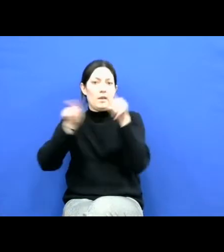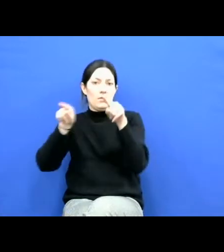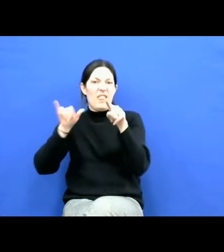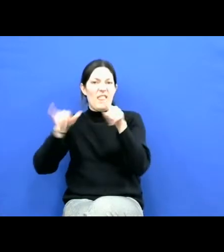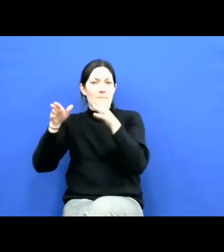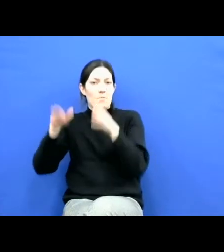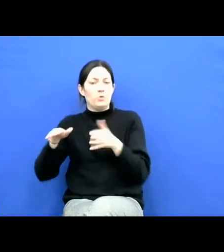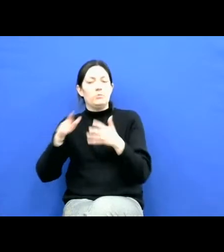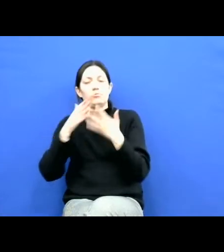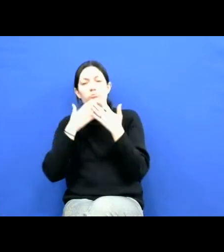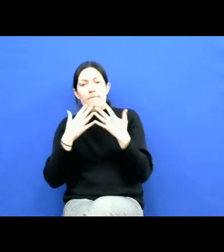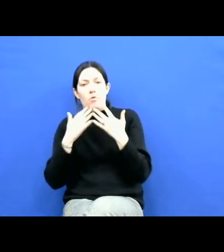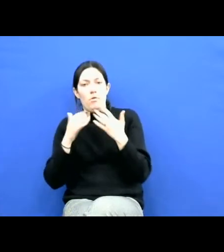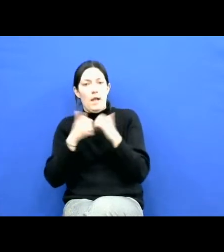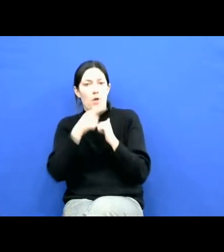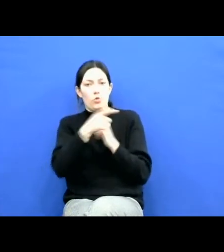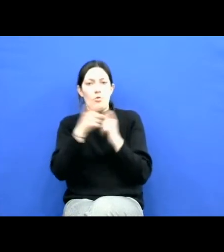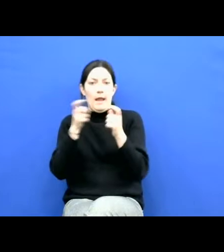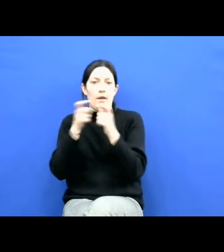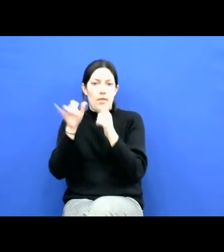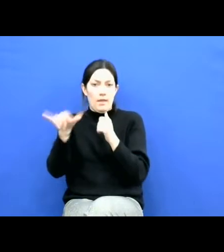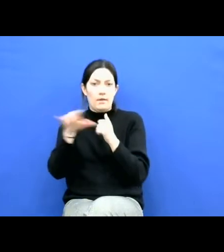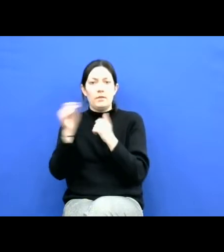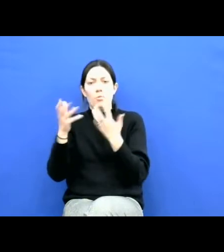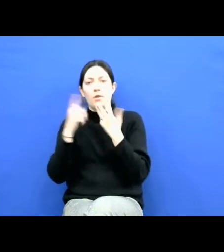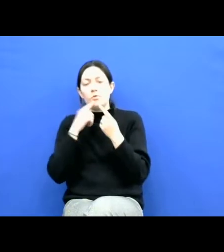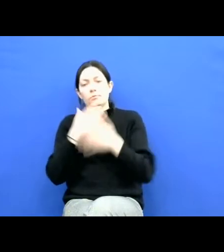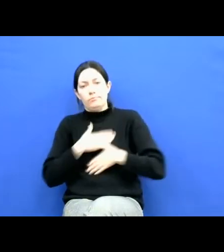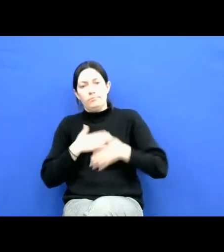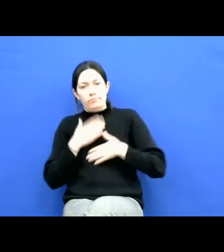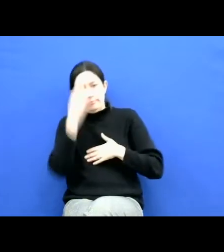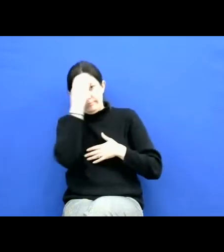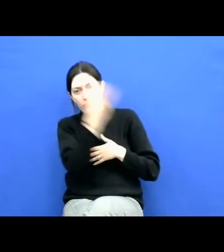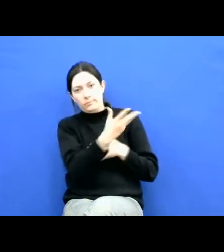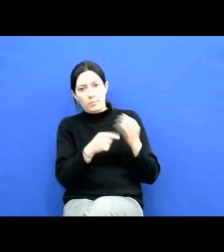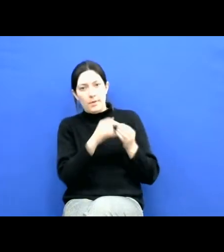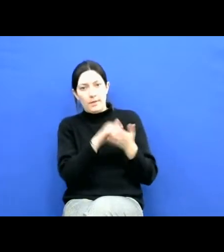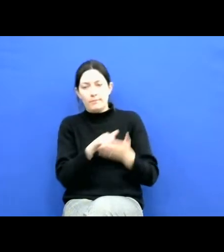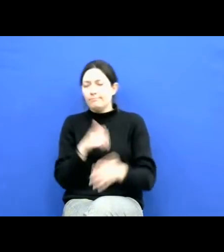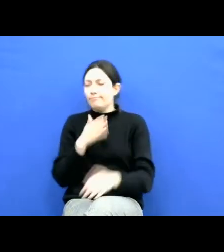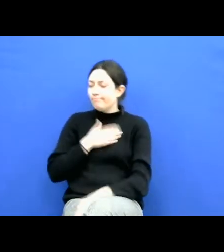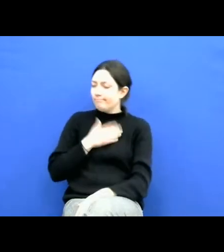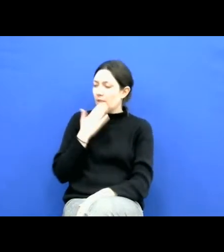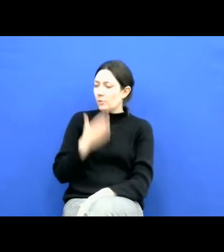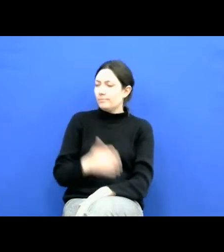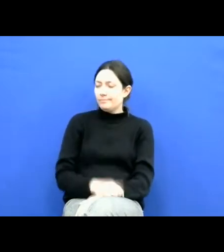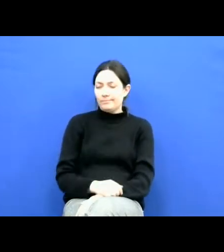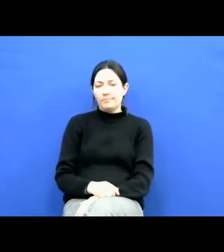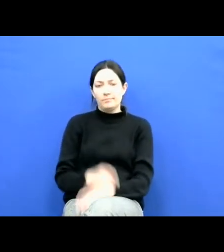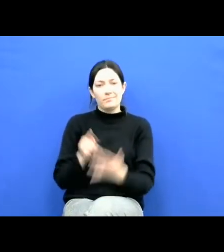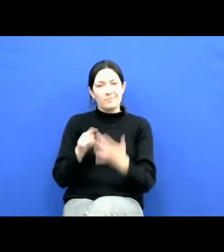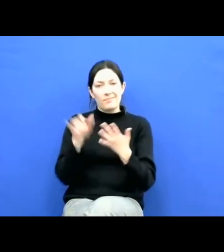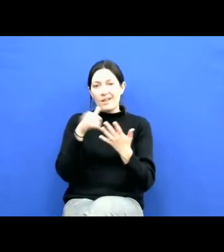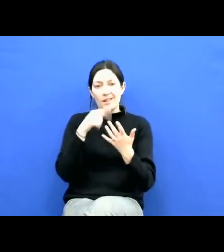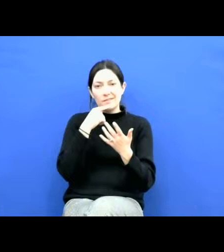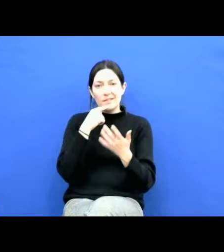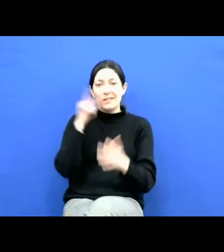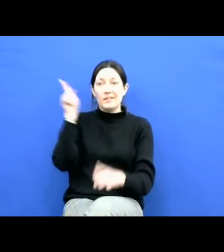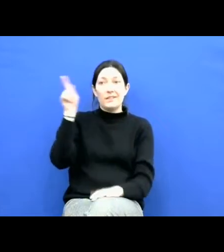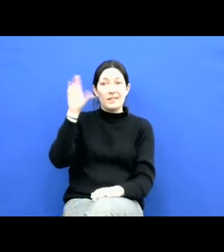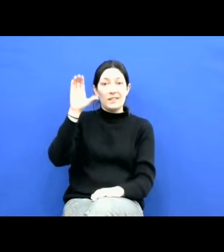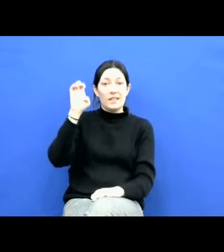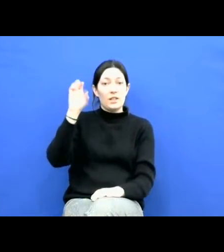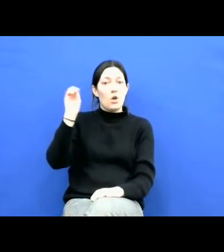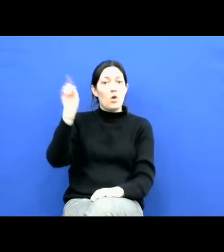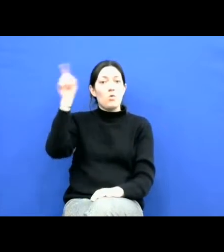and how you dealt with them. So they wanted me to extend their appreciation. Thank you. Yeah, like I said, the CEO thanked me for being